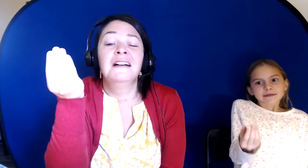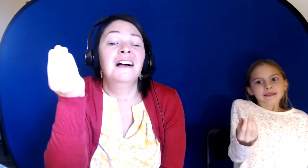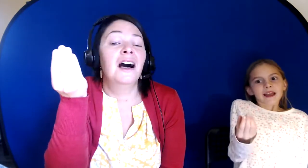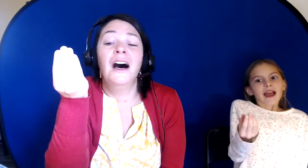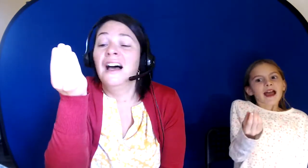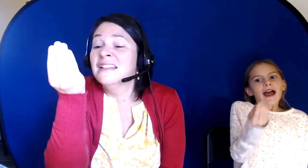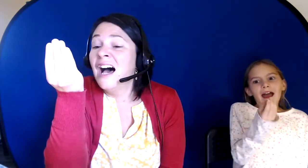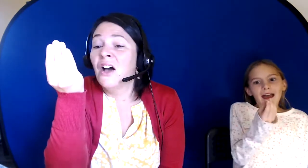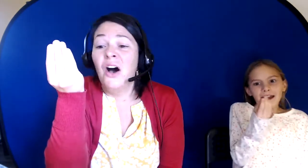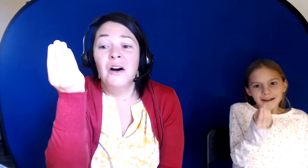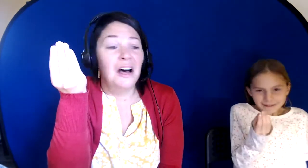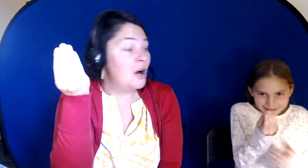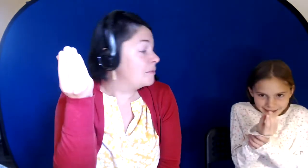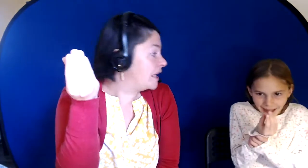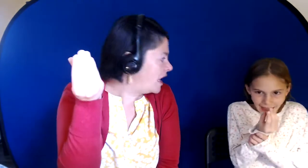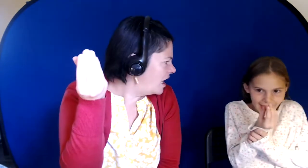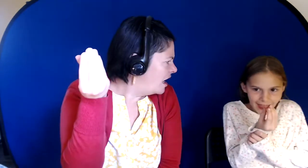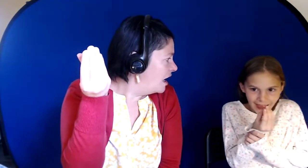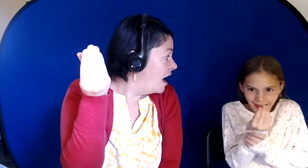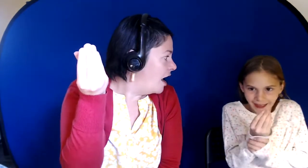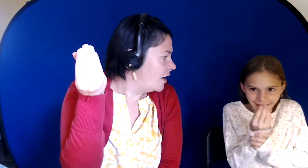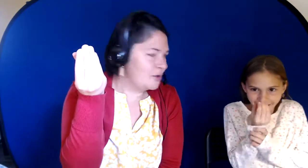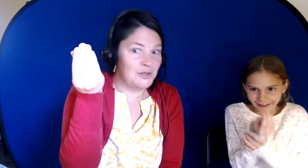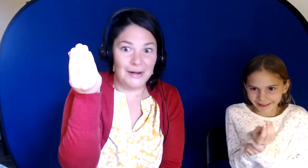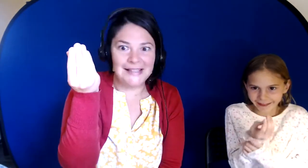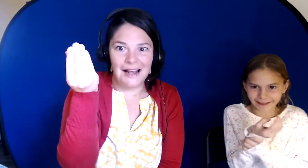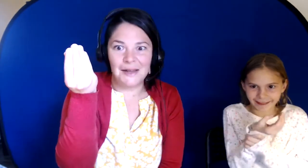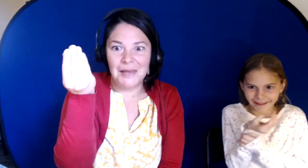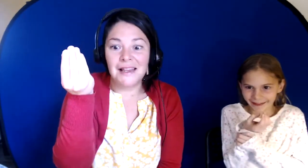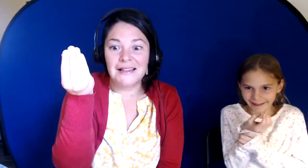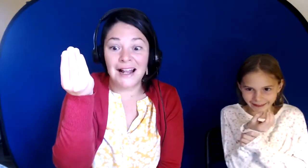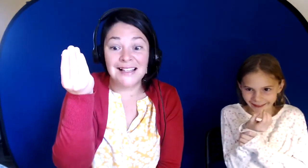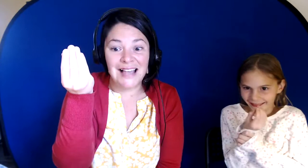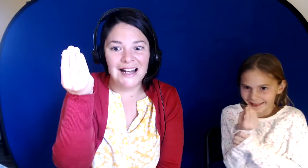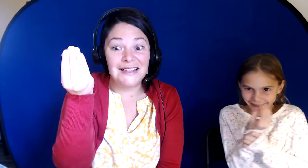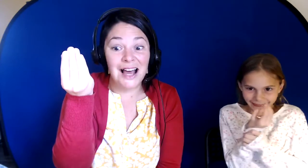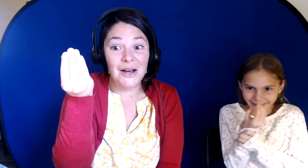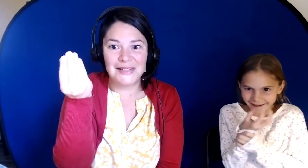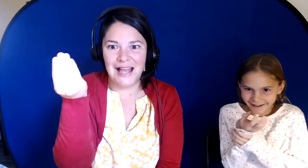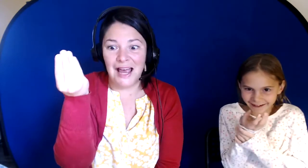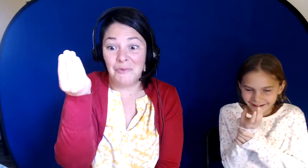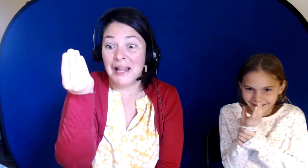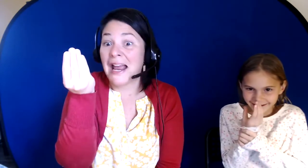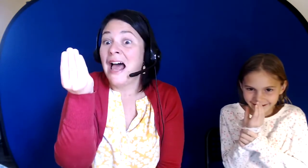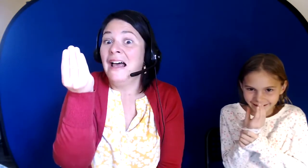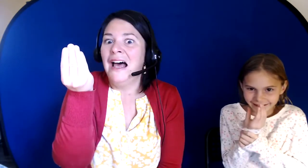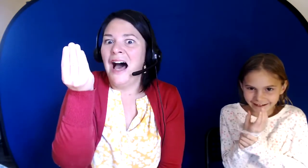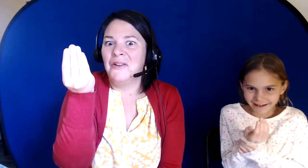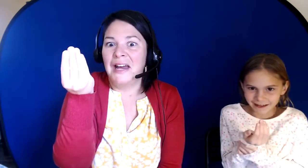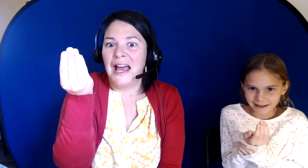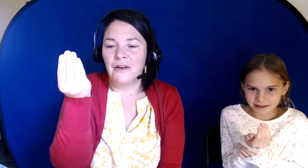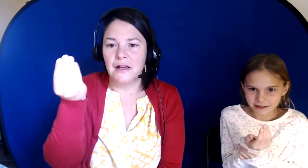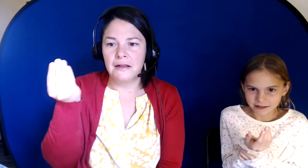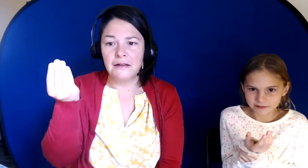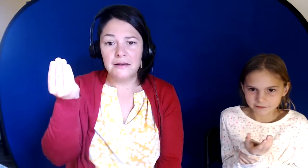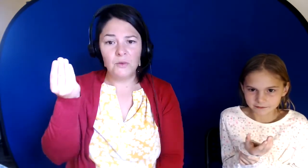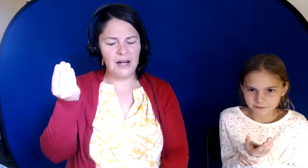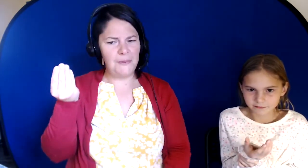Oh, taco. Oh, Mila, you're so excited. Mila's got excited tacos, and I have more like hungry, hungry. What